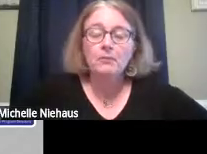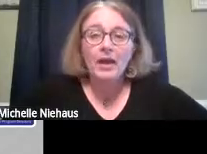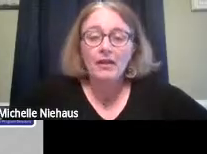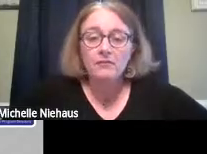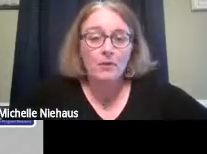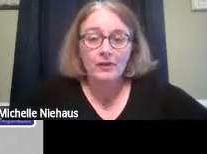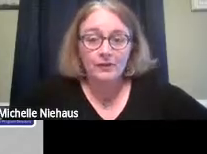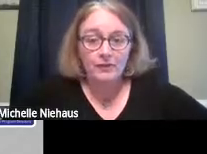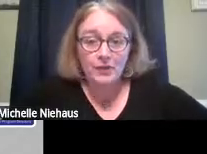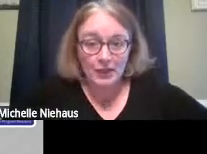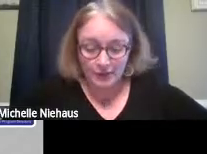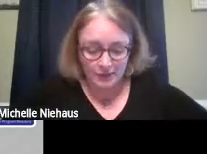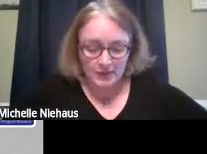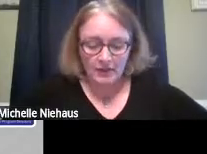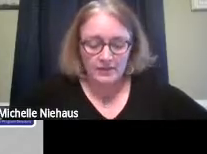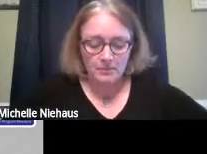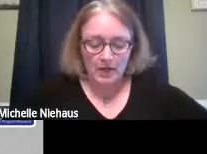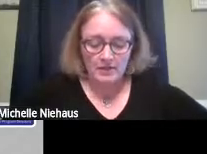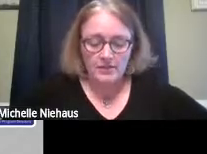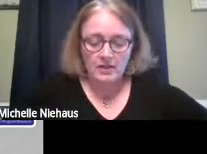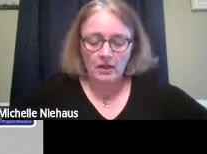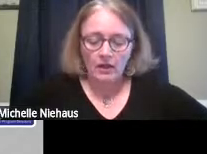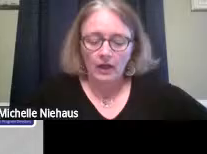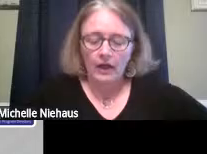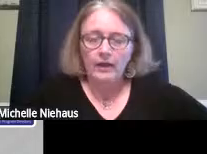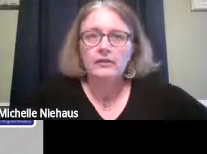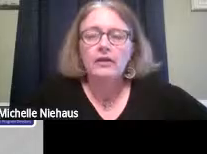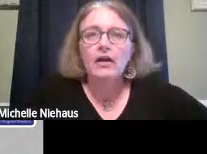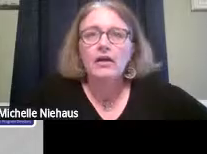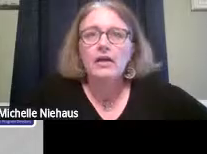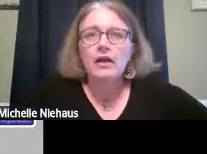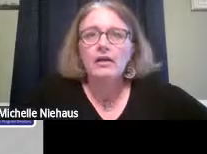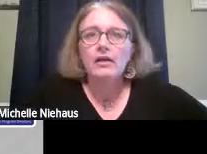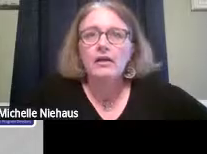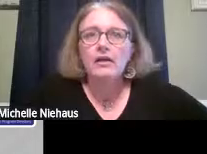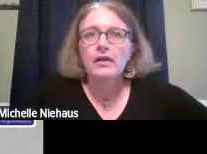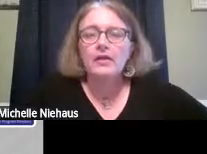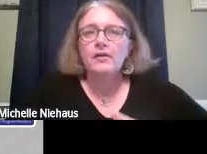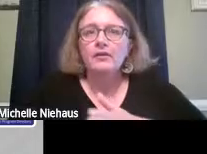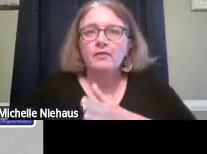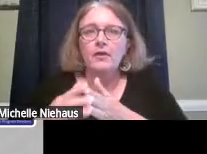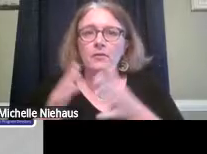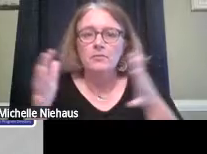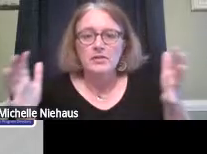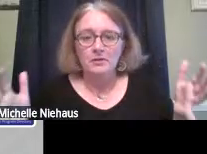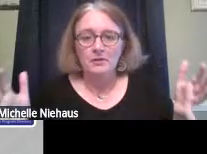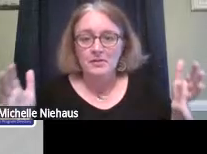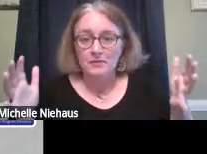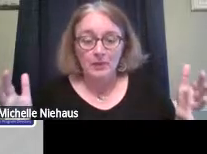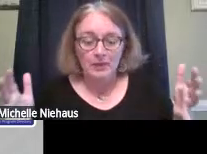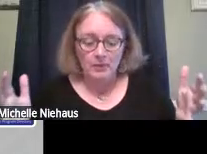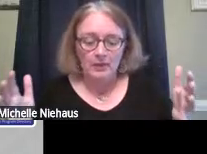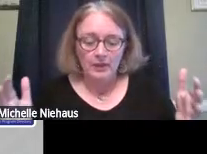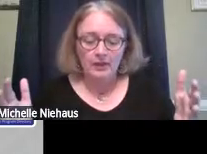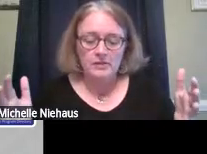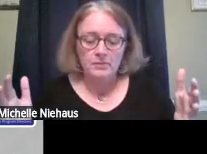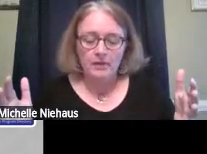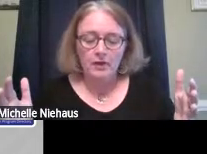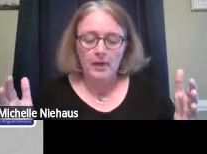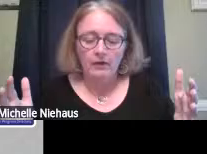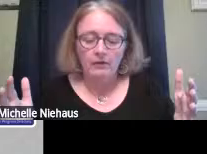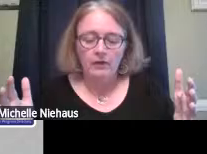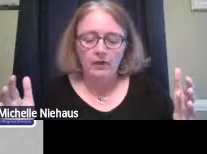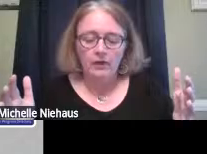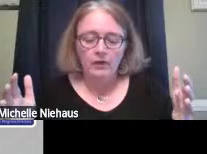leading the way for 30 years in that space. And even though we've been doing this for many, many years, we